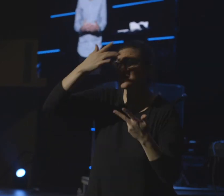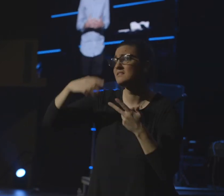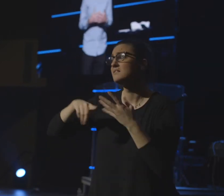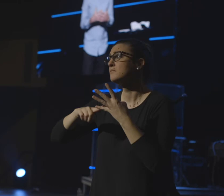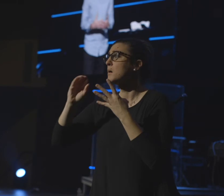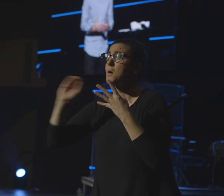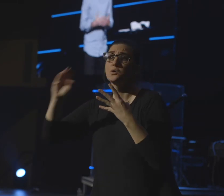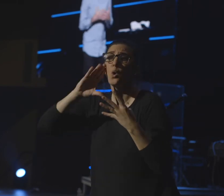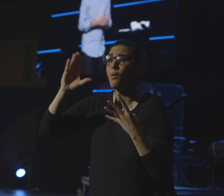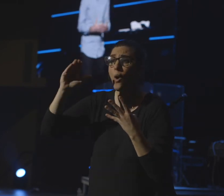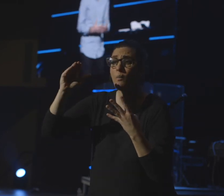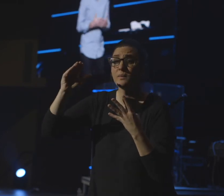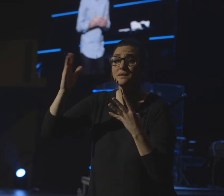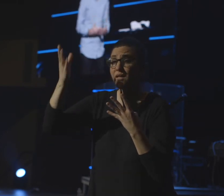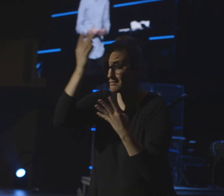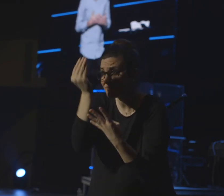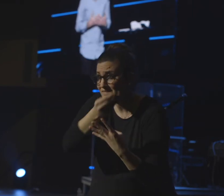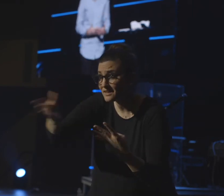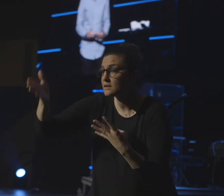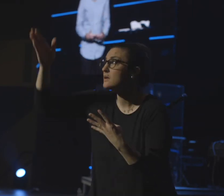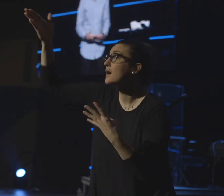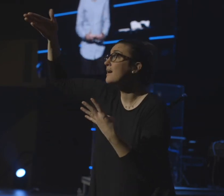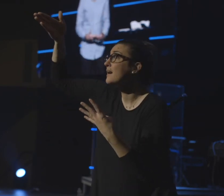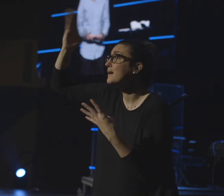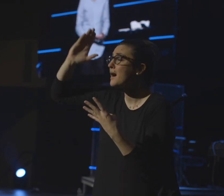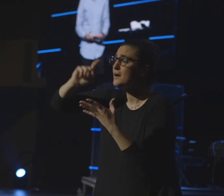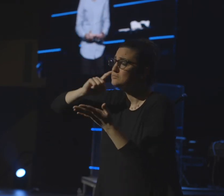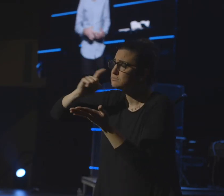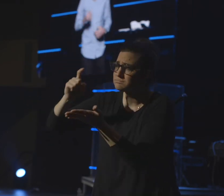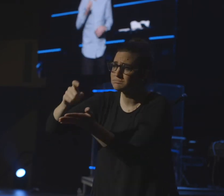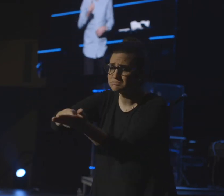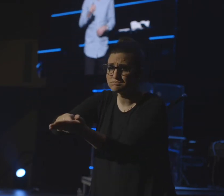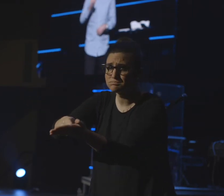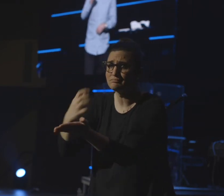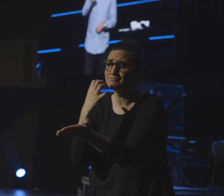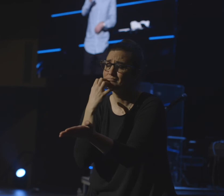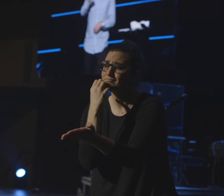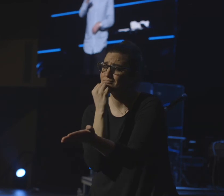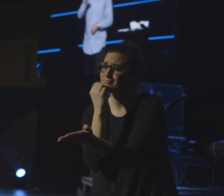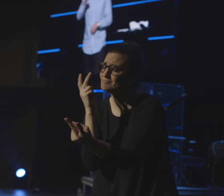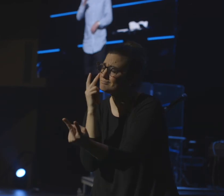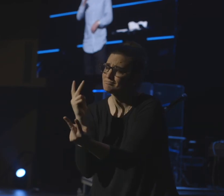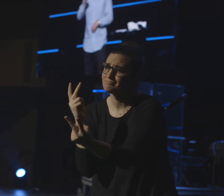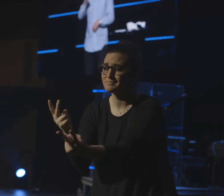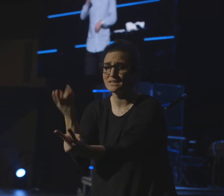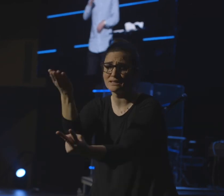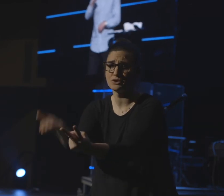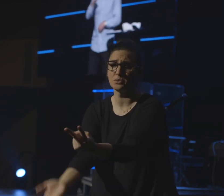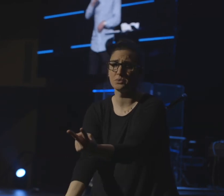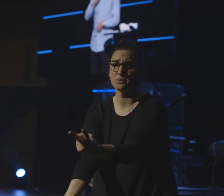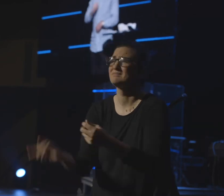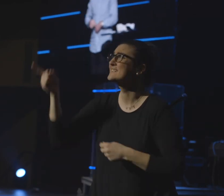for you. God hears your misery. And God sees you.